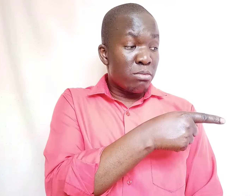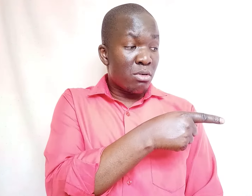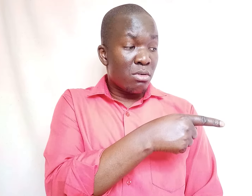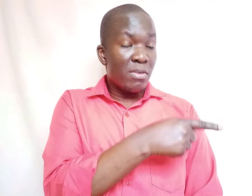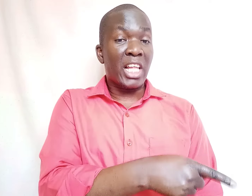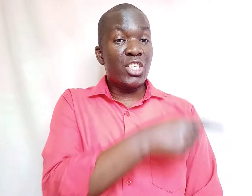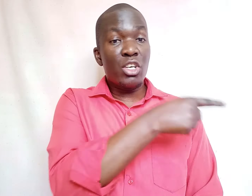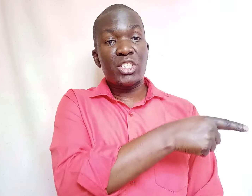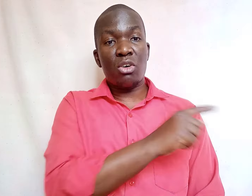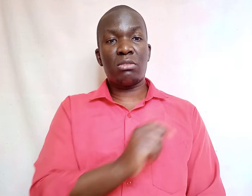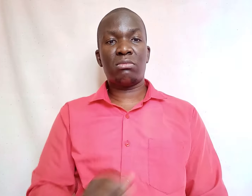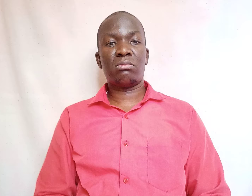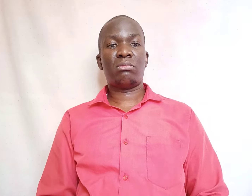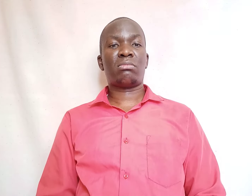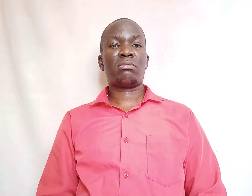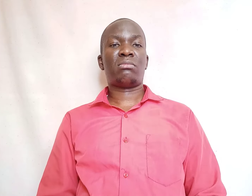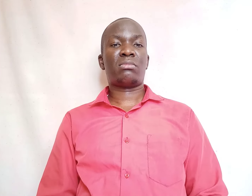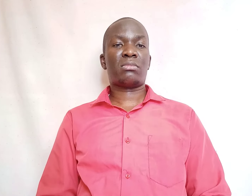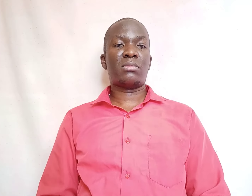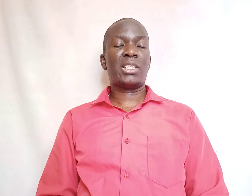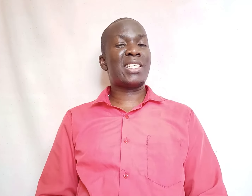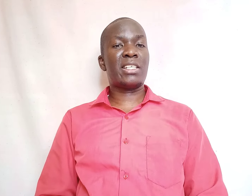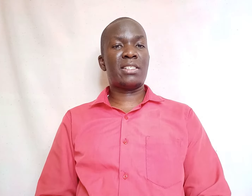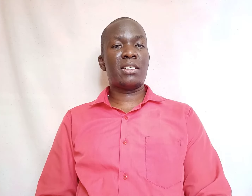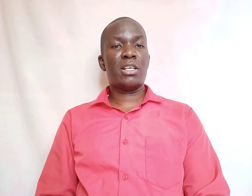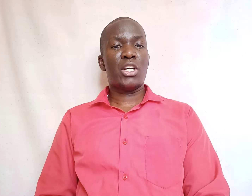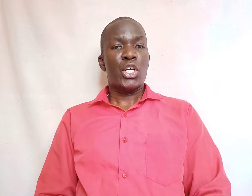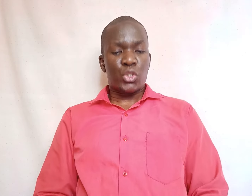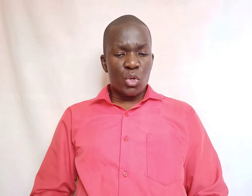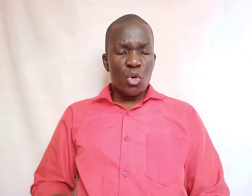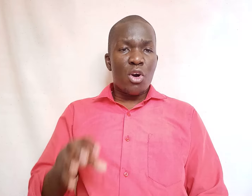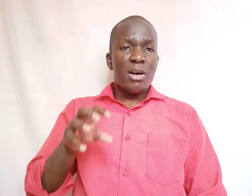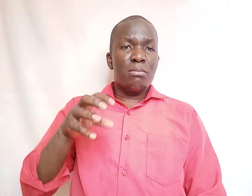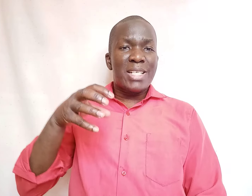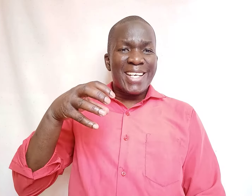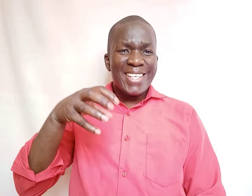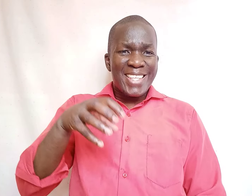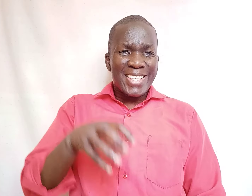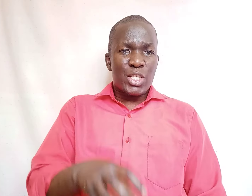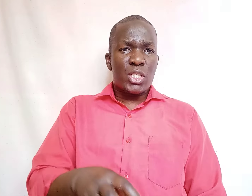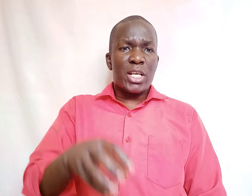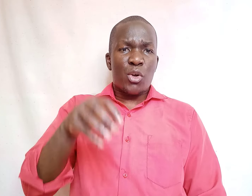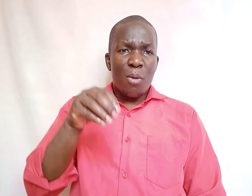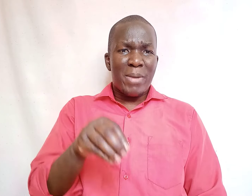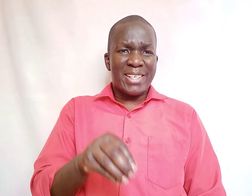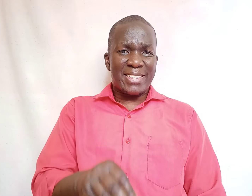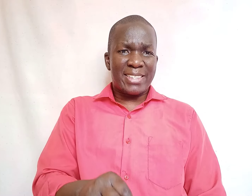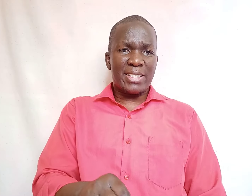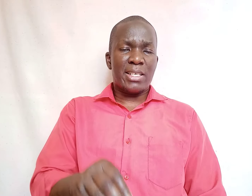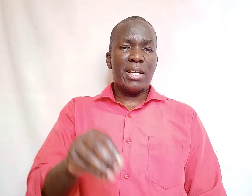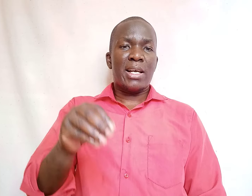book that John stole. That is it. So bring these comments